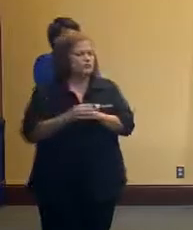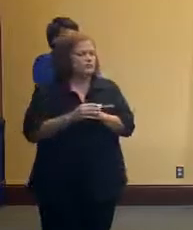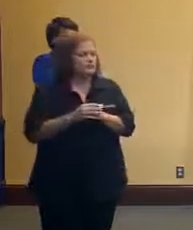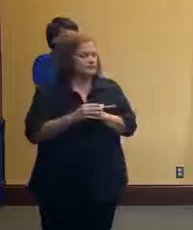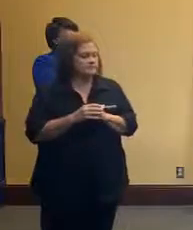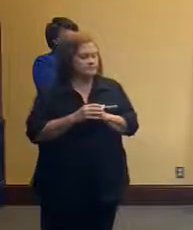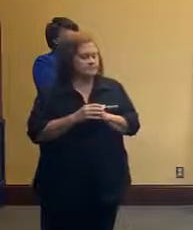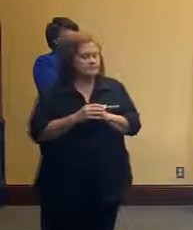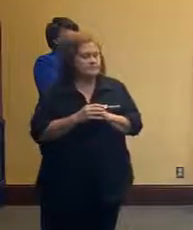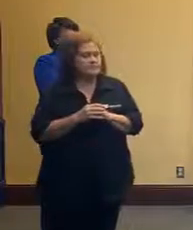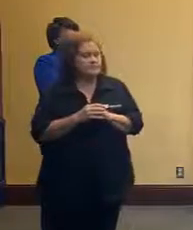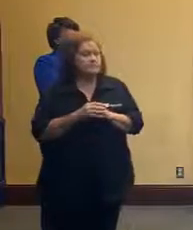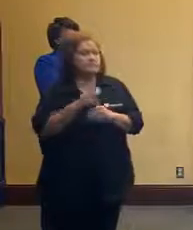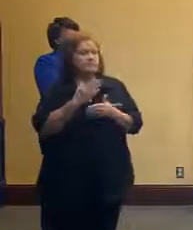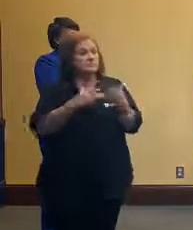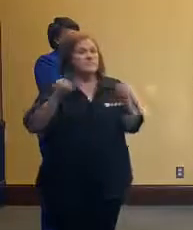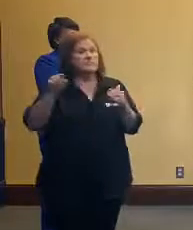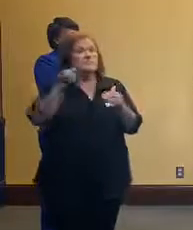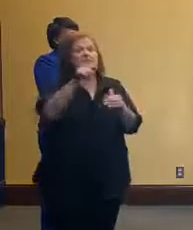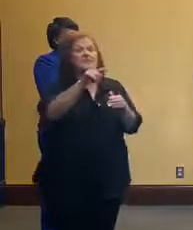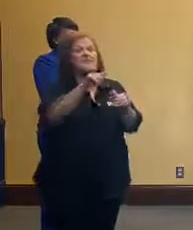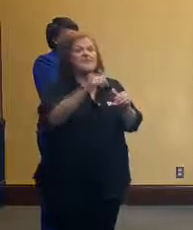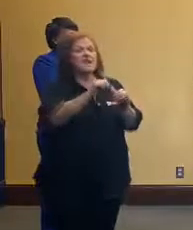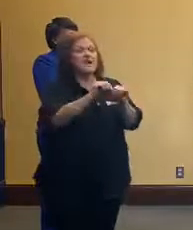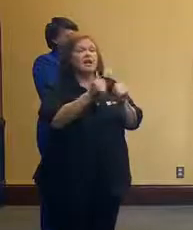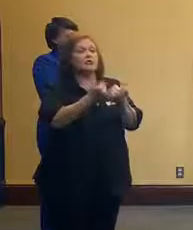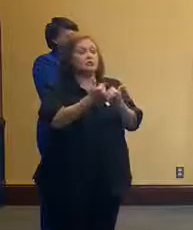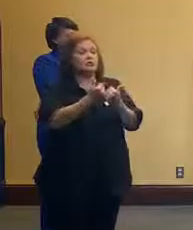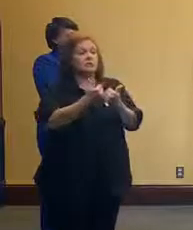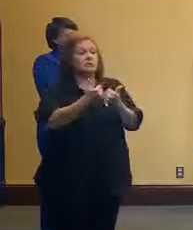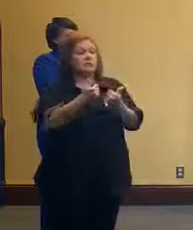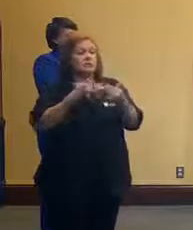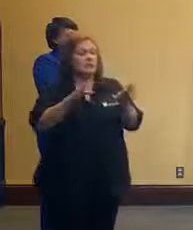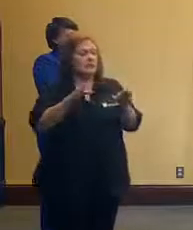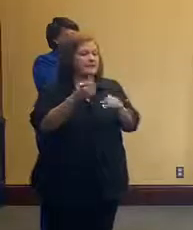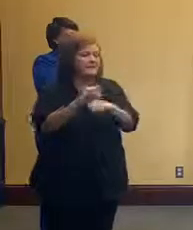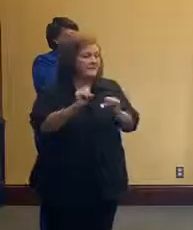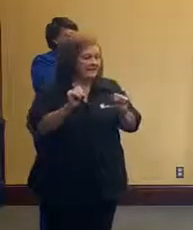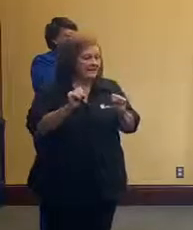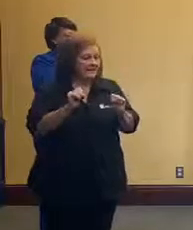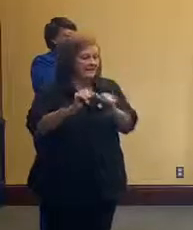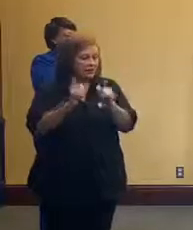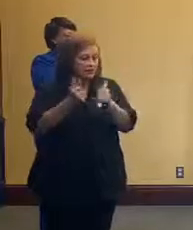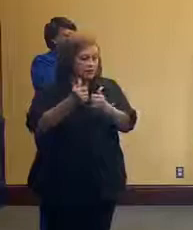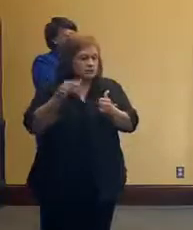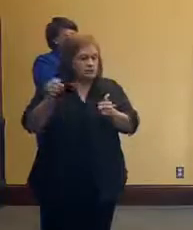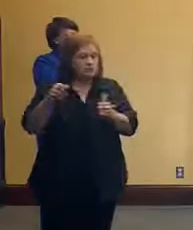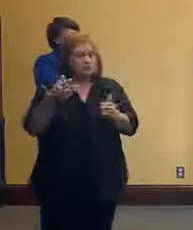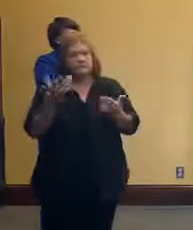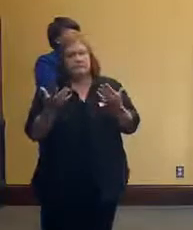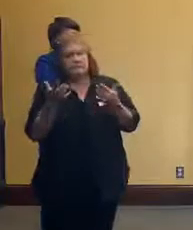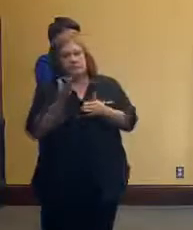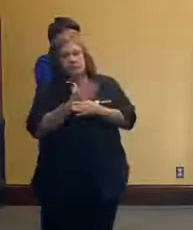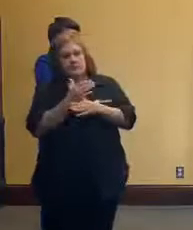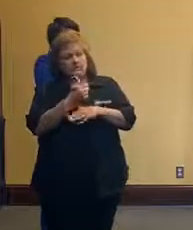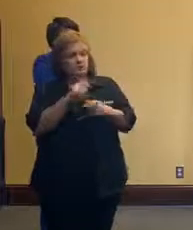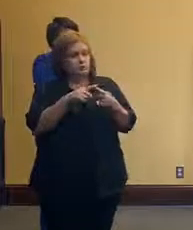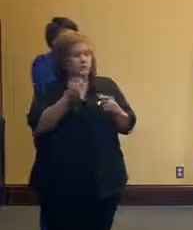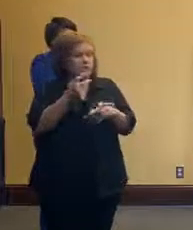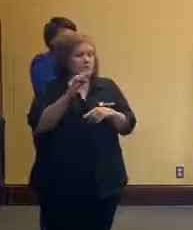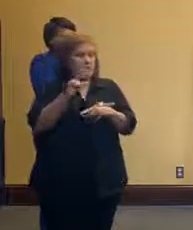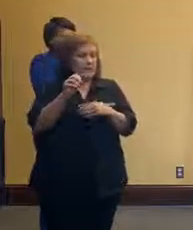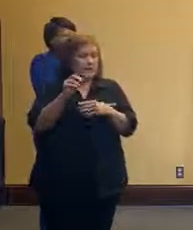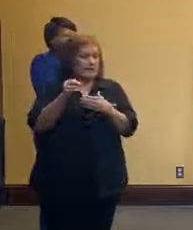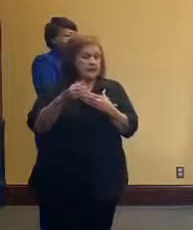So some of the agencies in particular, the public safety agencies, there is anywhere between $10 and $12 million